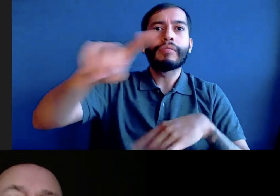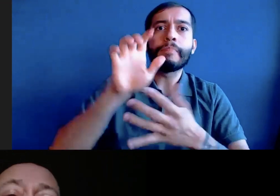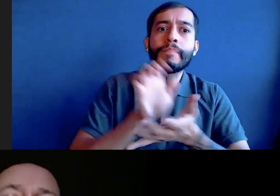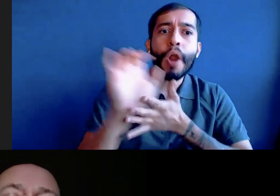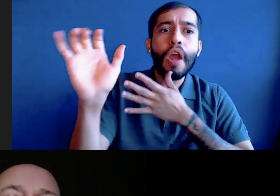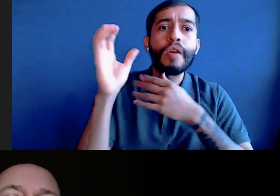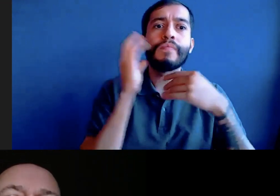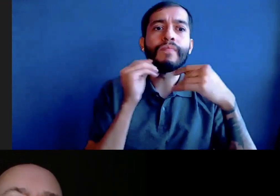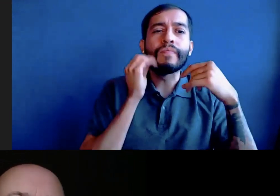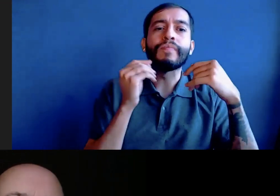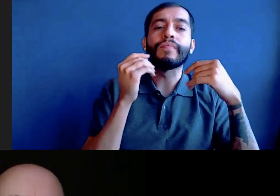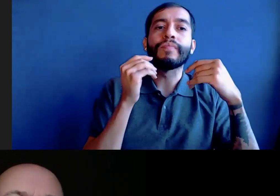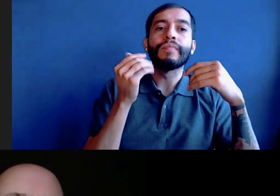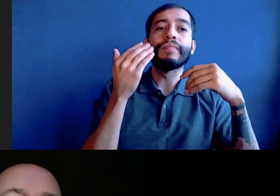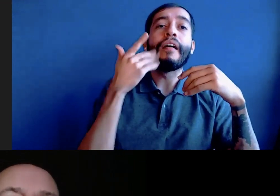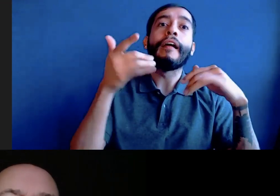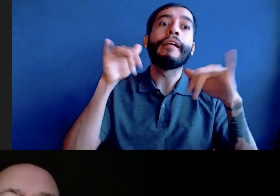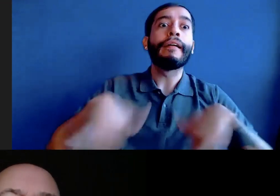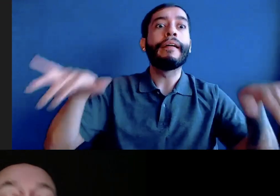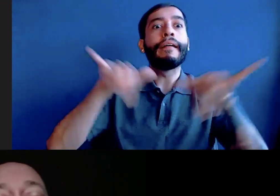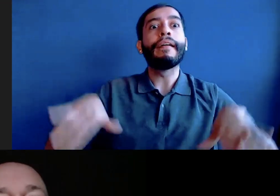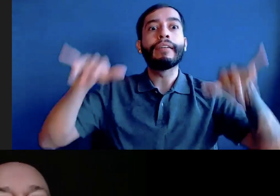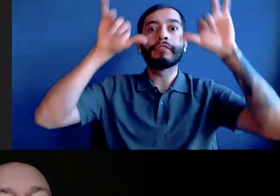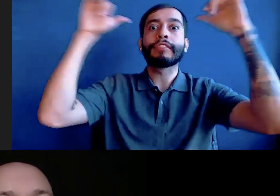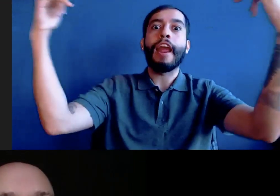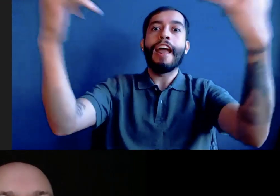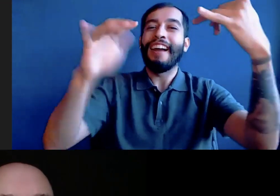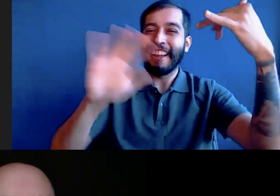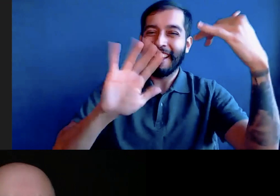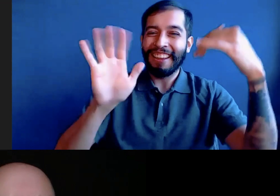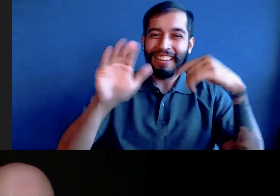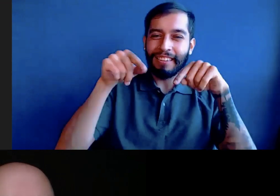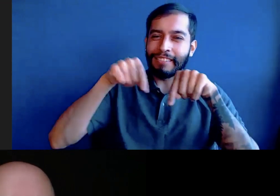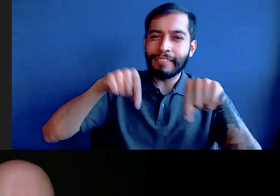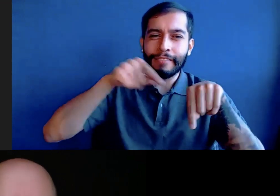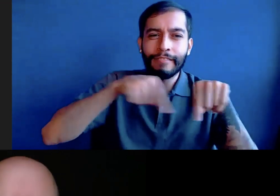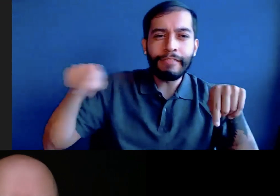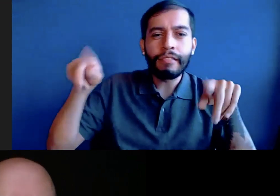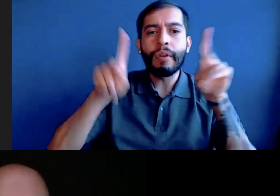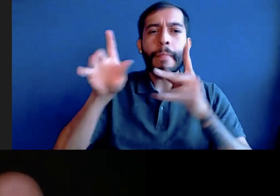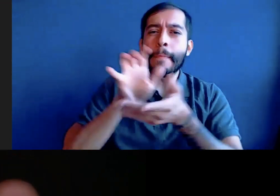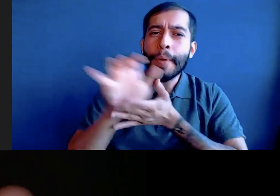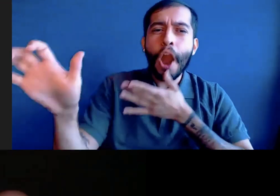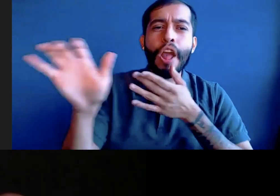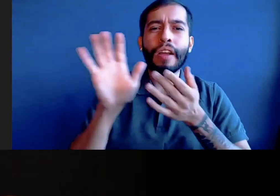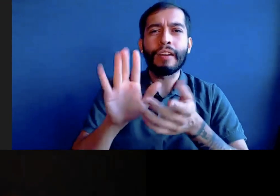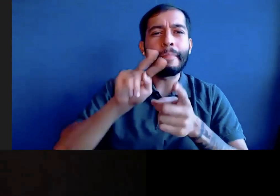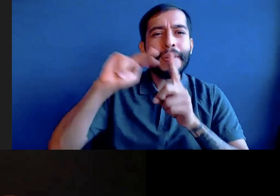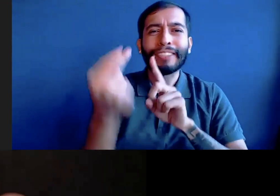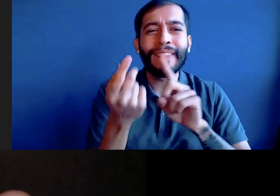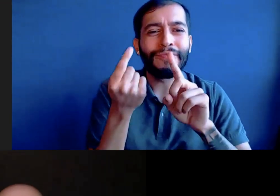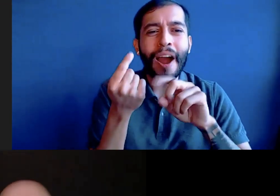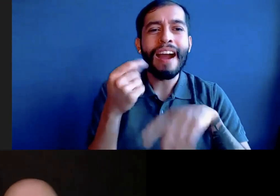margins, because they'll tell you very interesting things. You know, so there you go. There's a long answer to that question. That is perfect. I want the